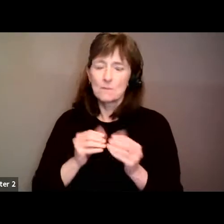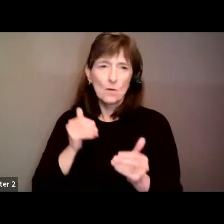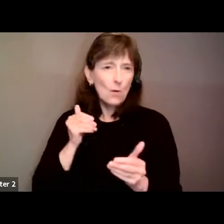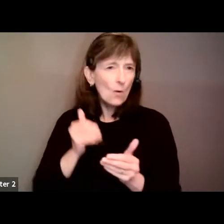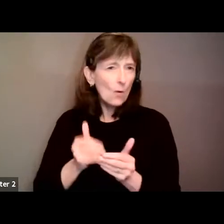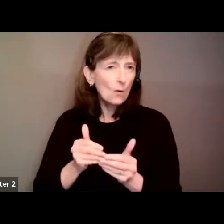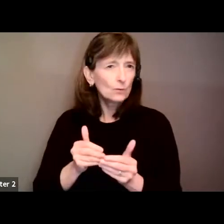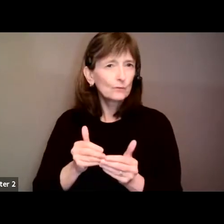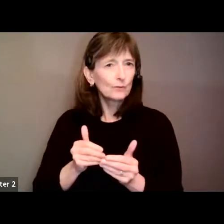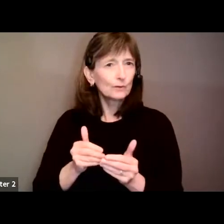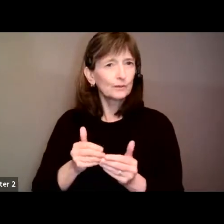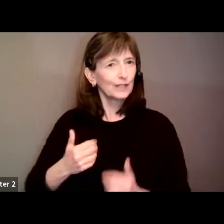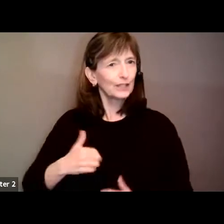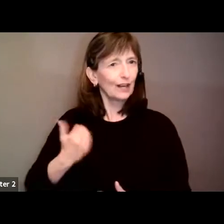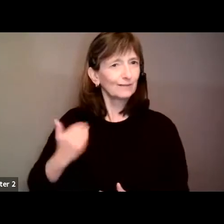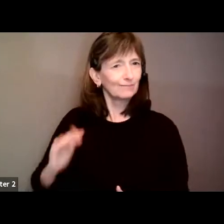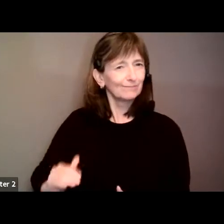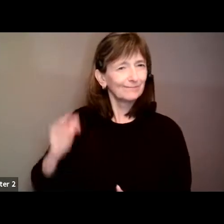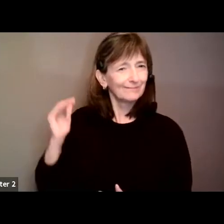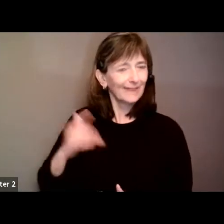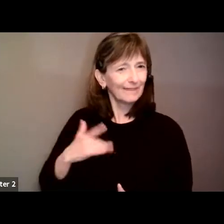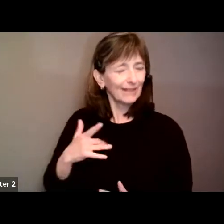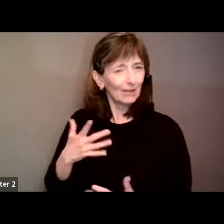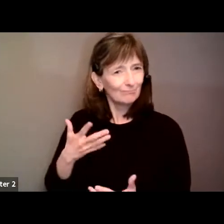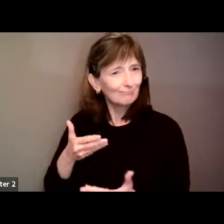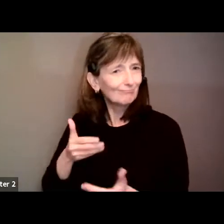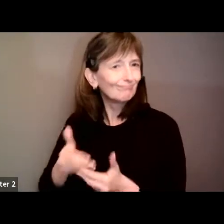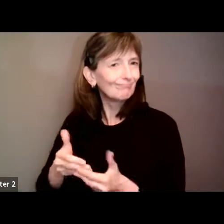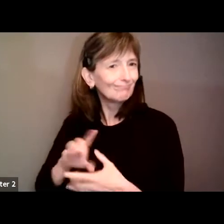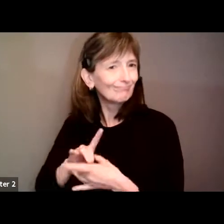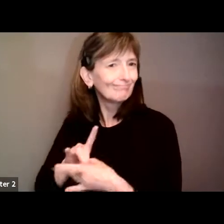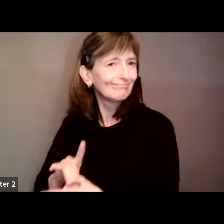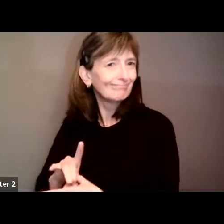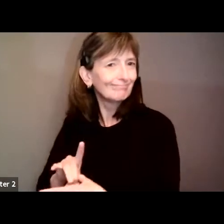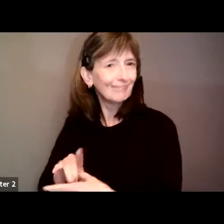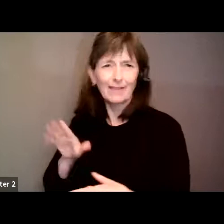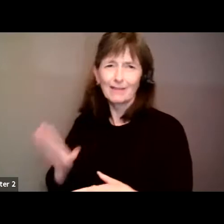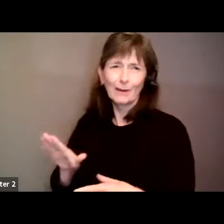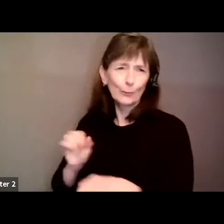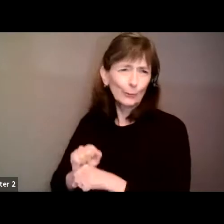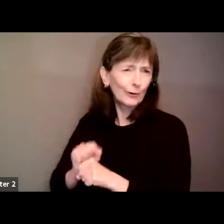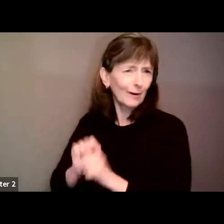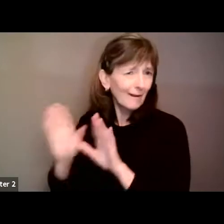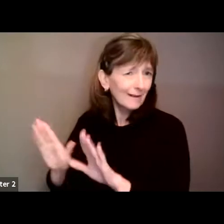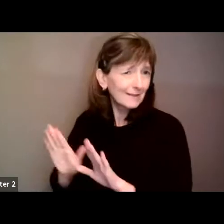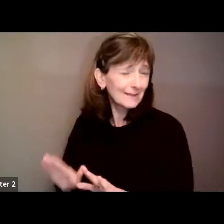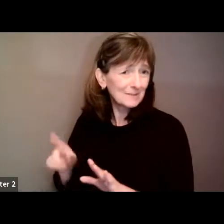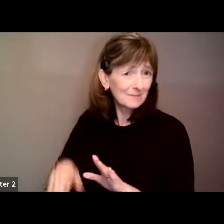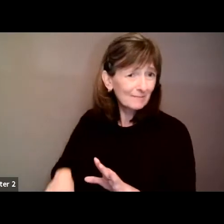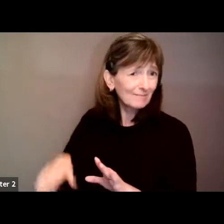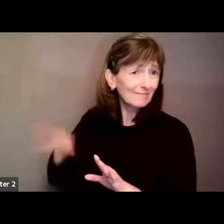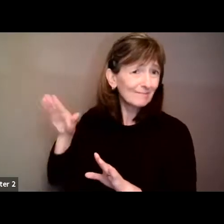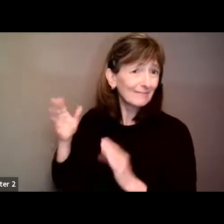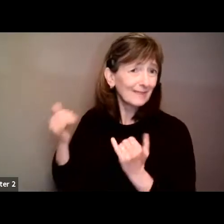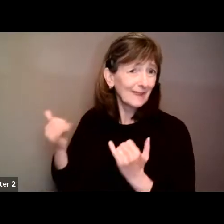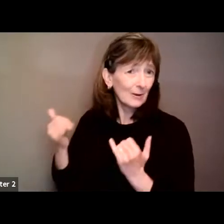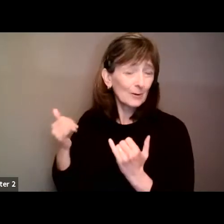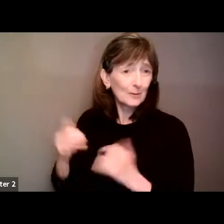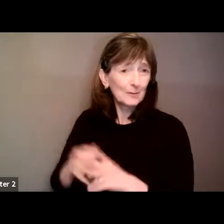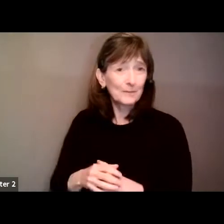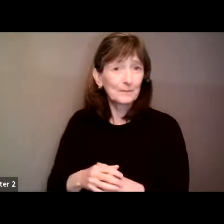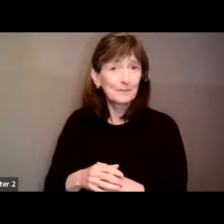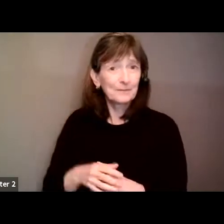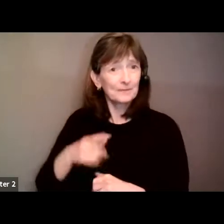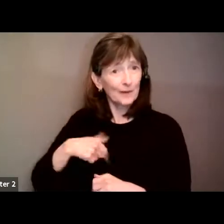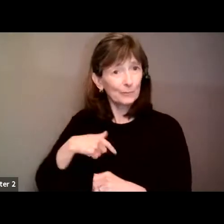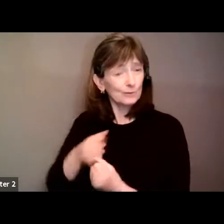new generation, the young people who are doing so much great work. And I think that we should